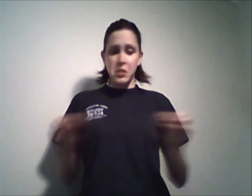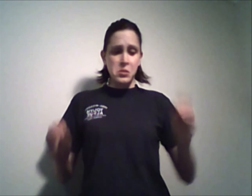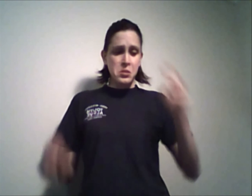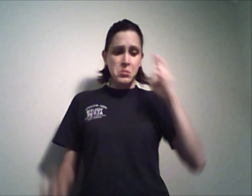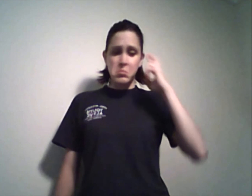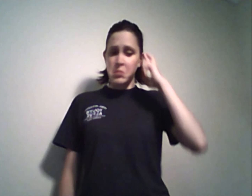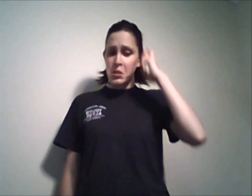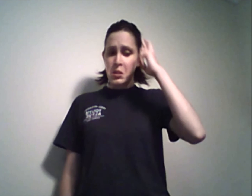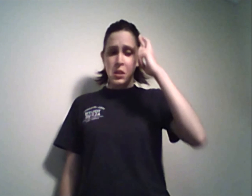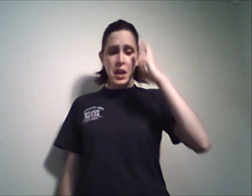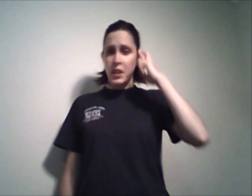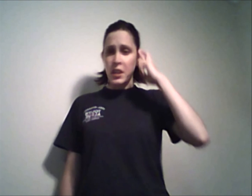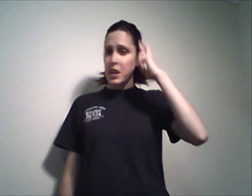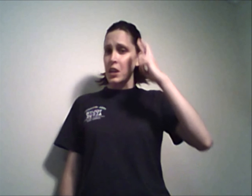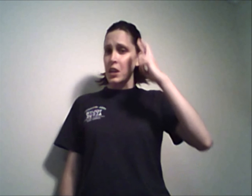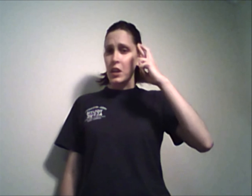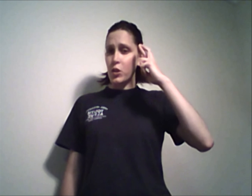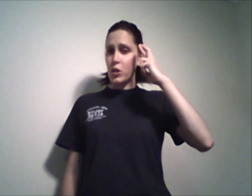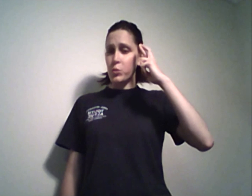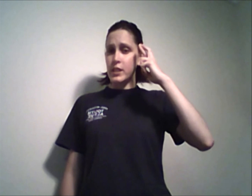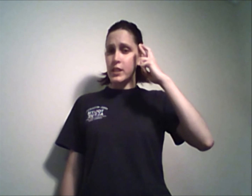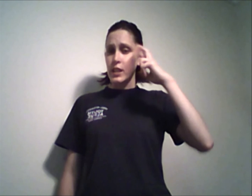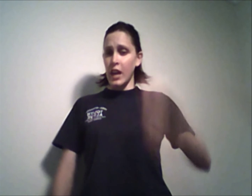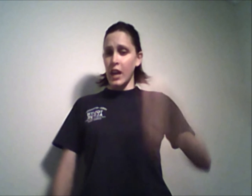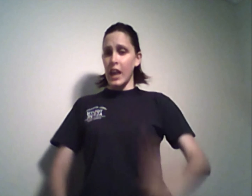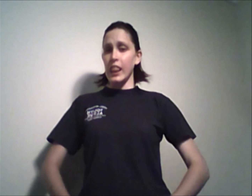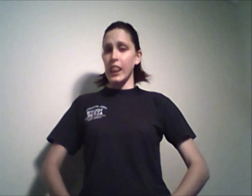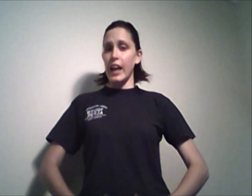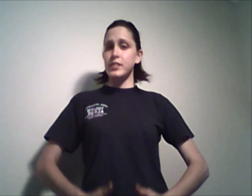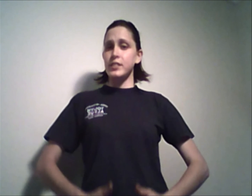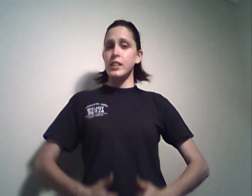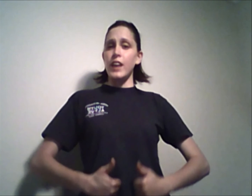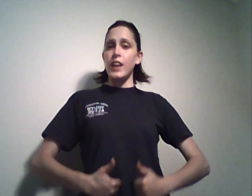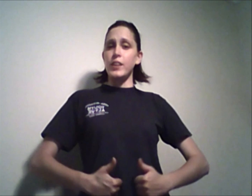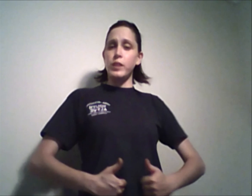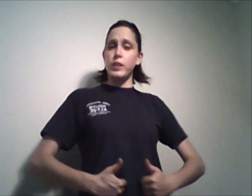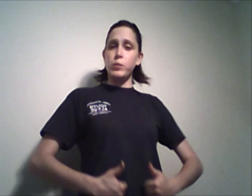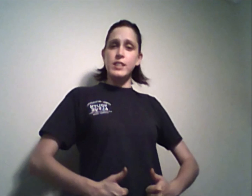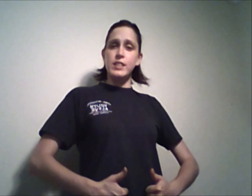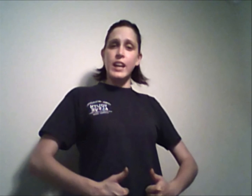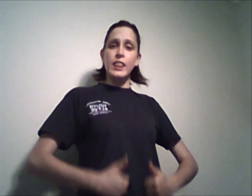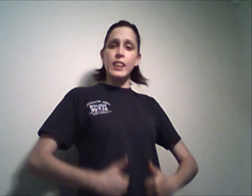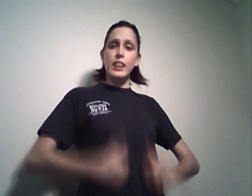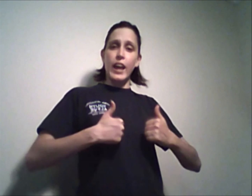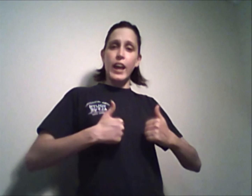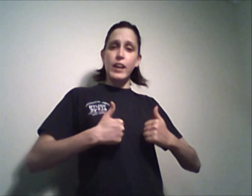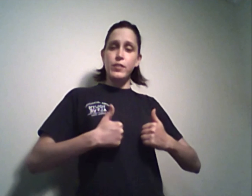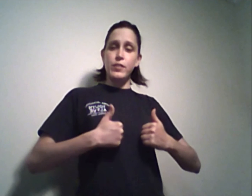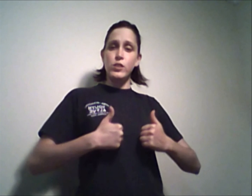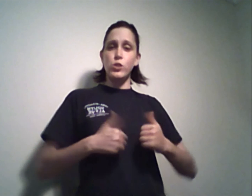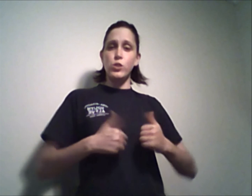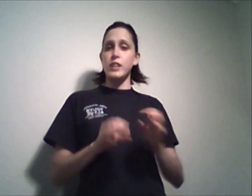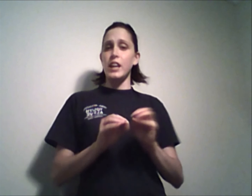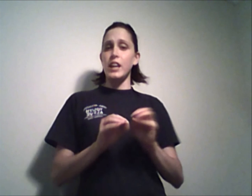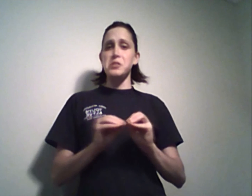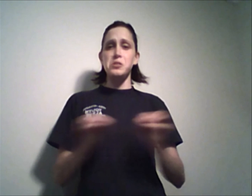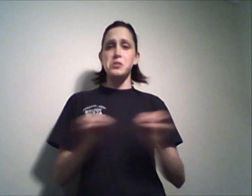there's nothing or reason left. And then we're going to sign life. So we're saying there's